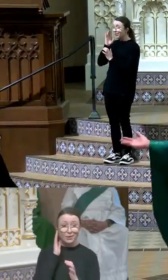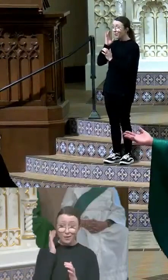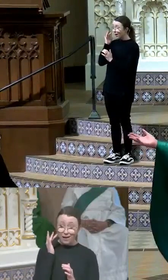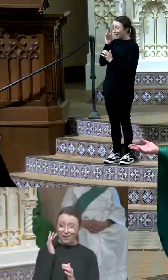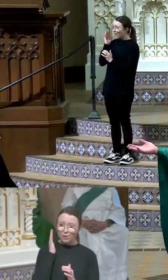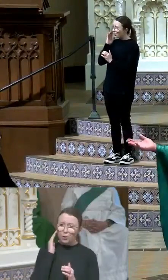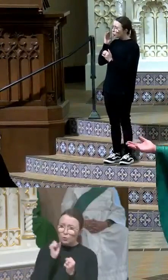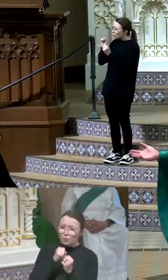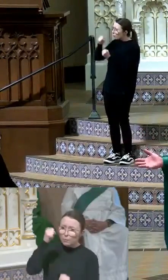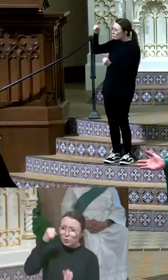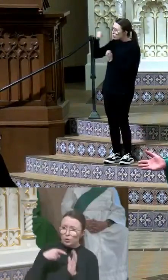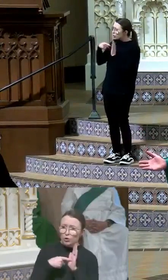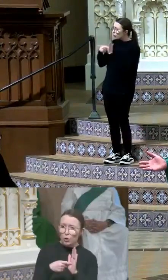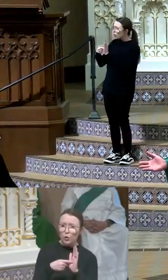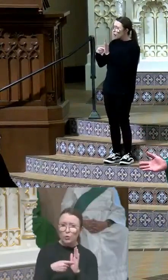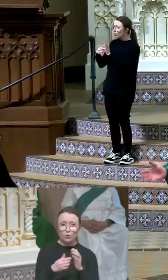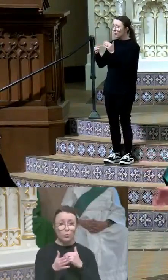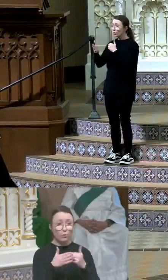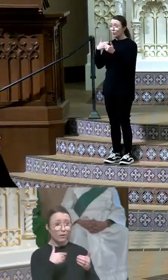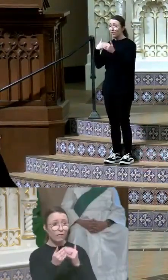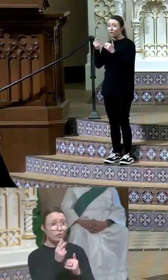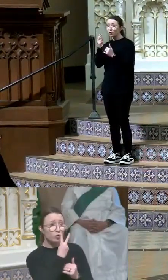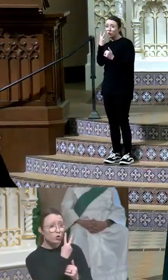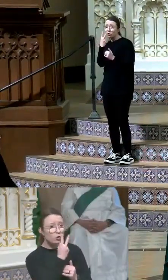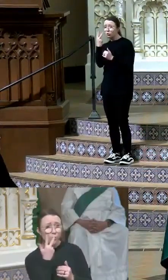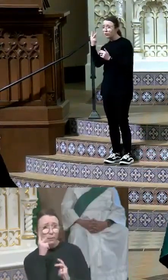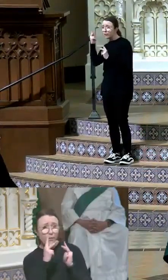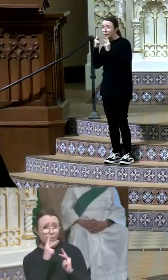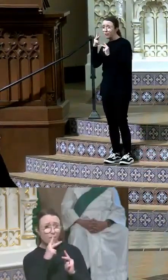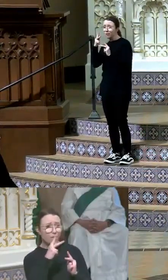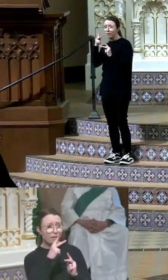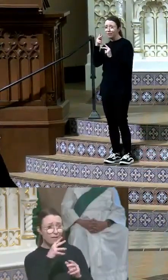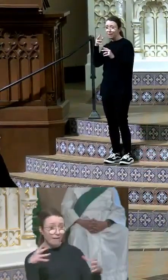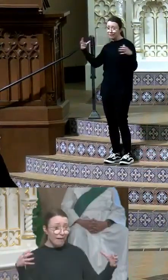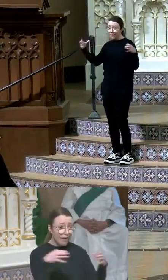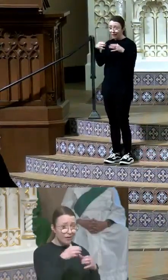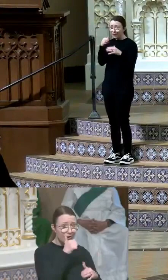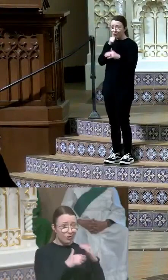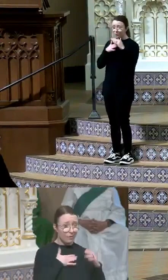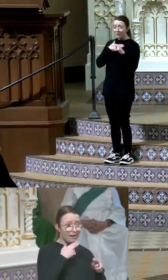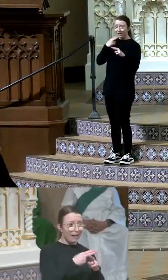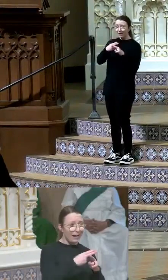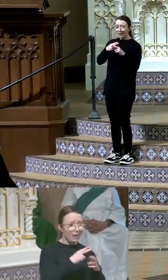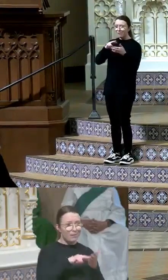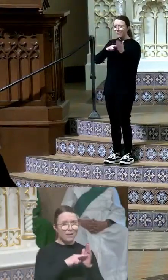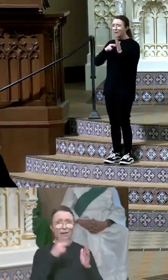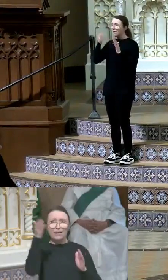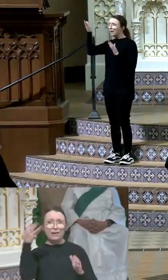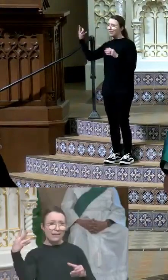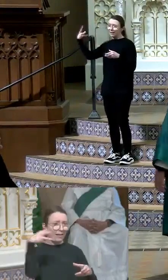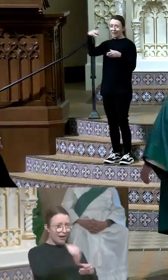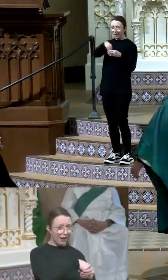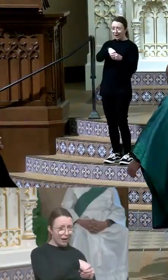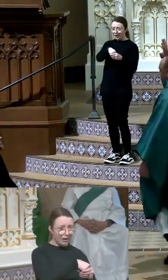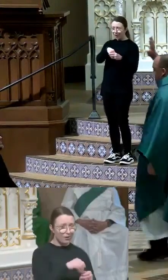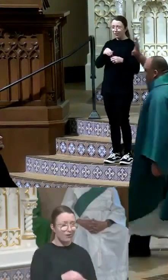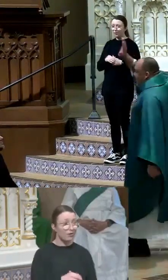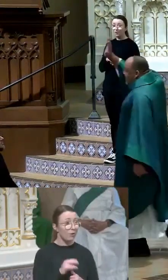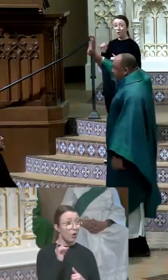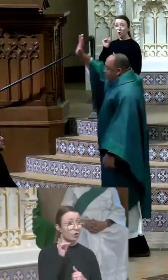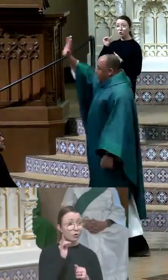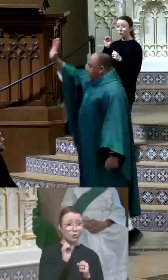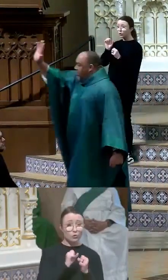there I am in the midst. Amen? Amen. The second thing, when the scriptures were so beautifully